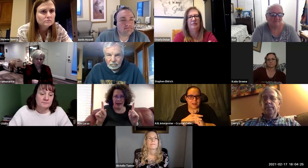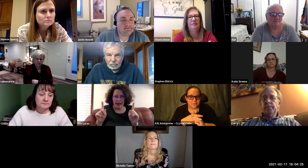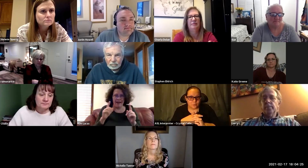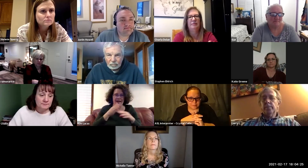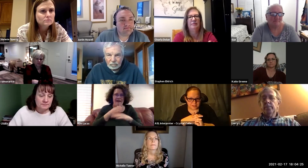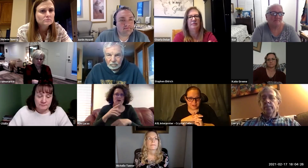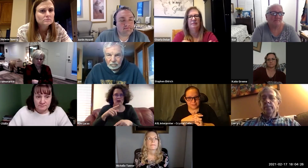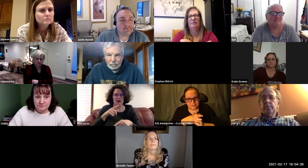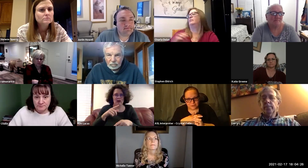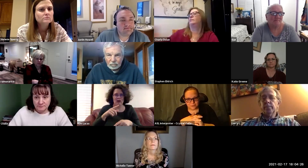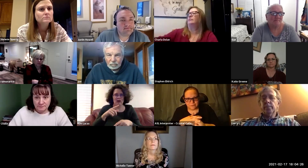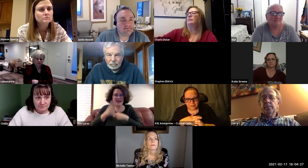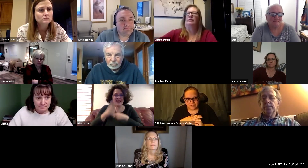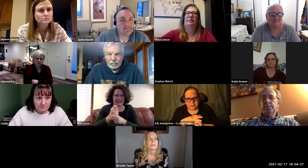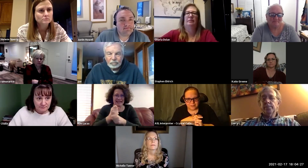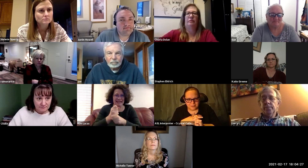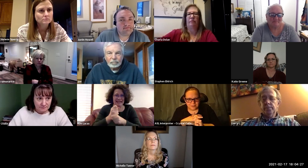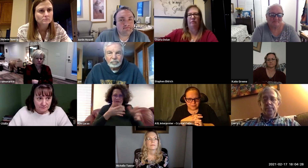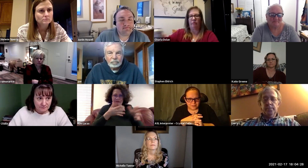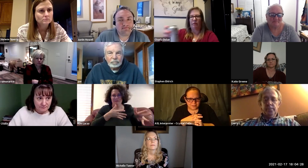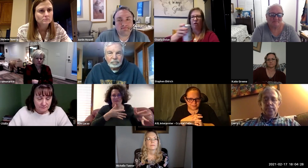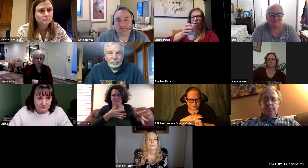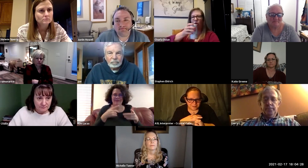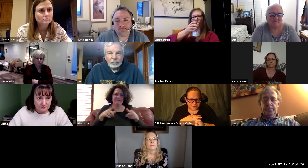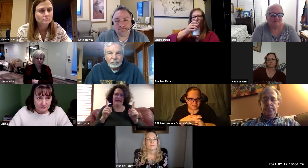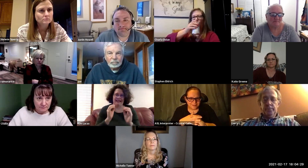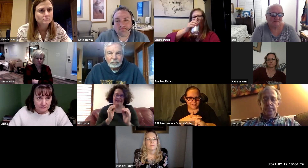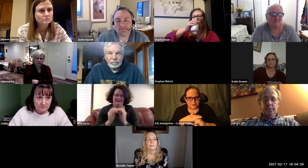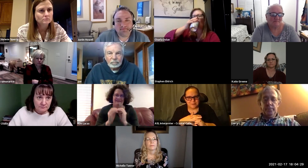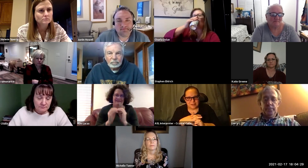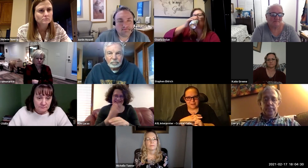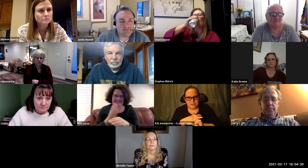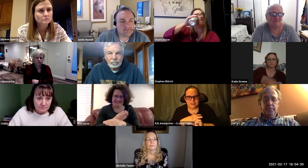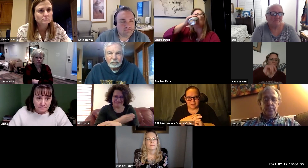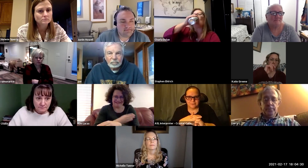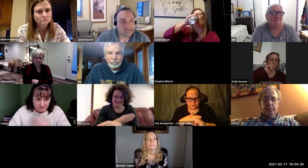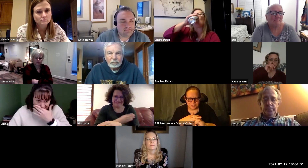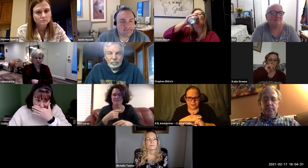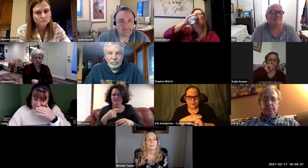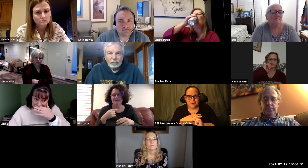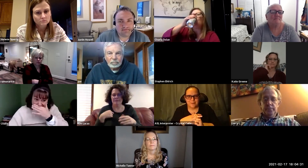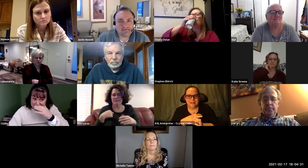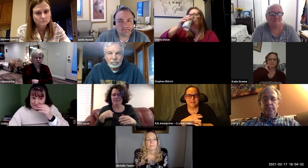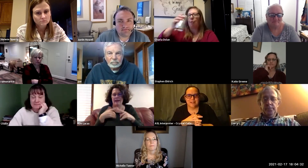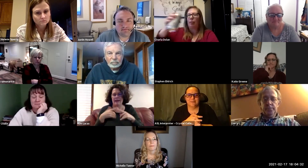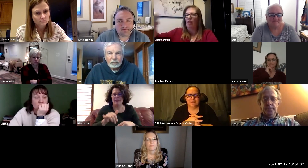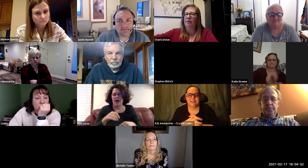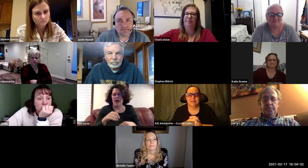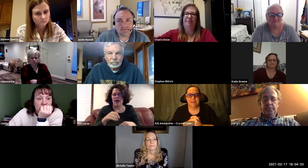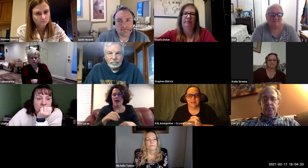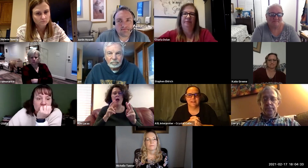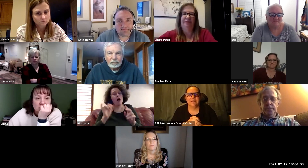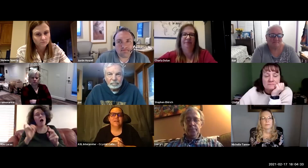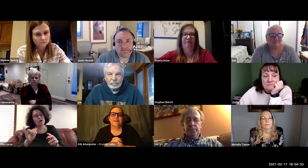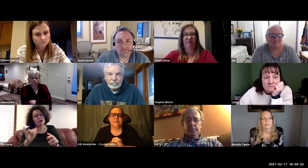So we're going to have a website released soon, finally. I know it's been kind of just left for a year waiting to be fixed